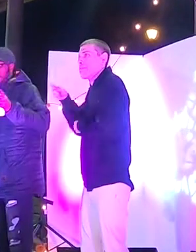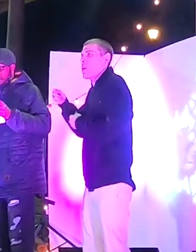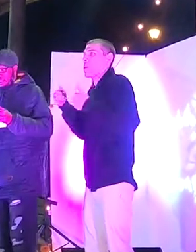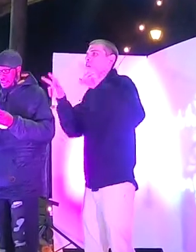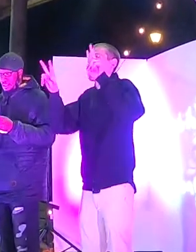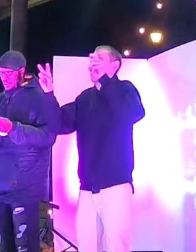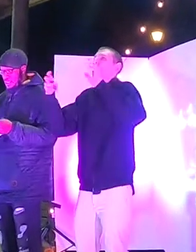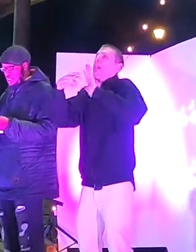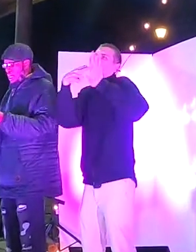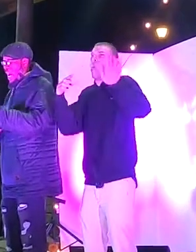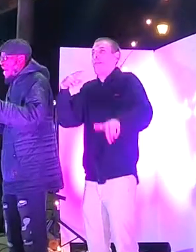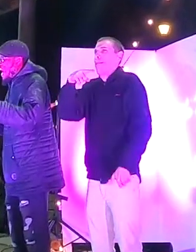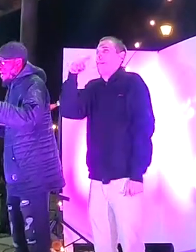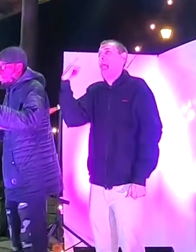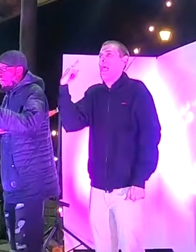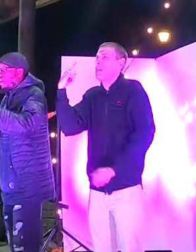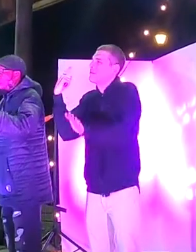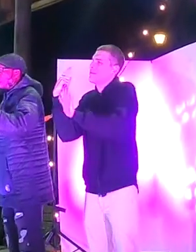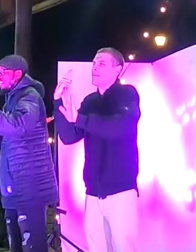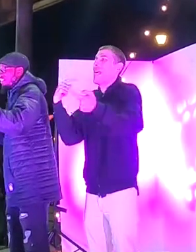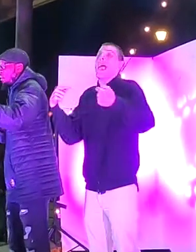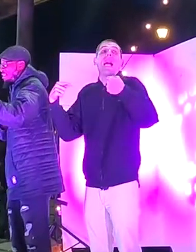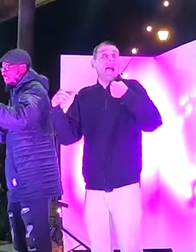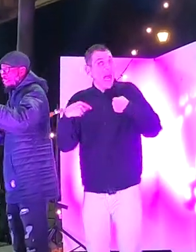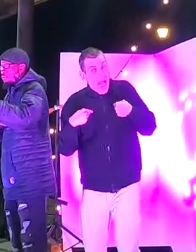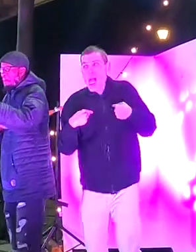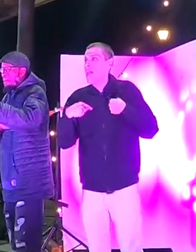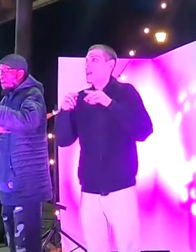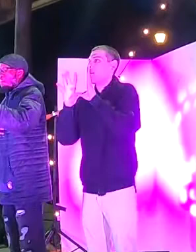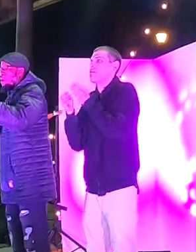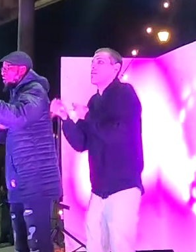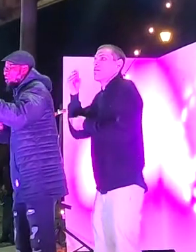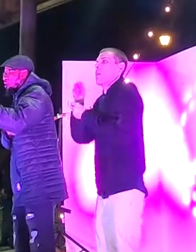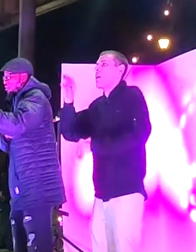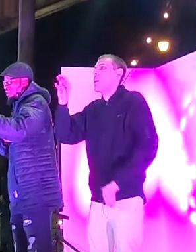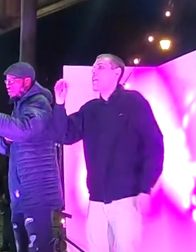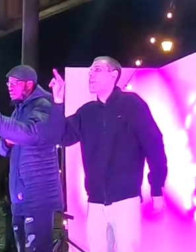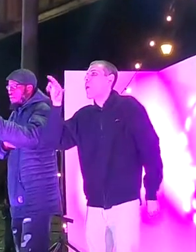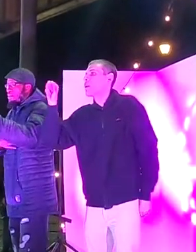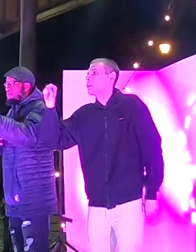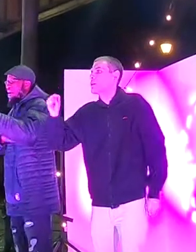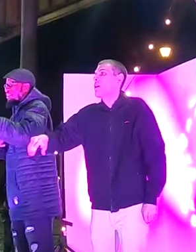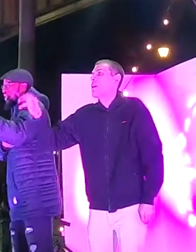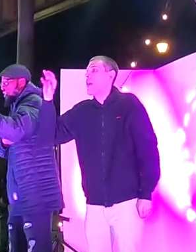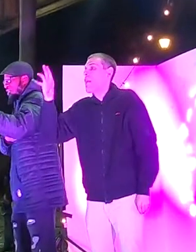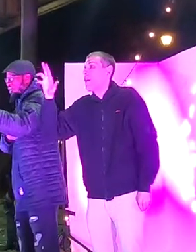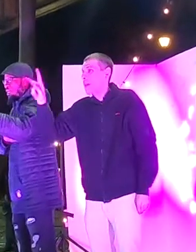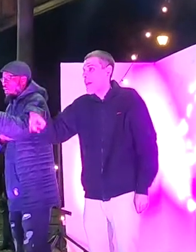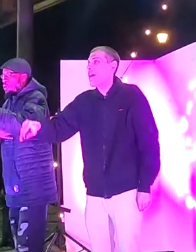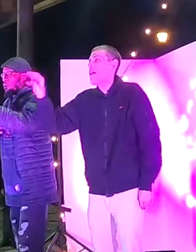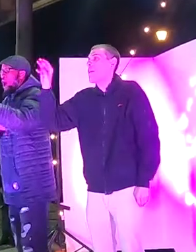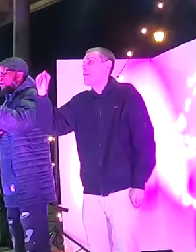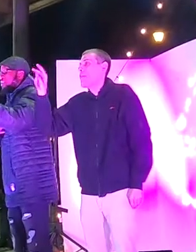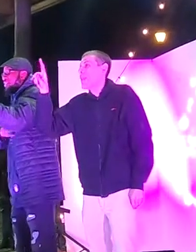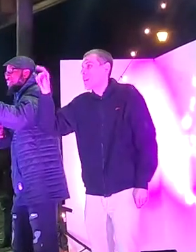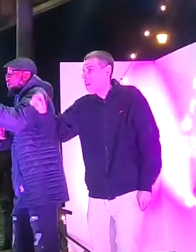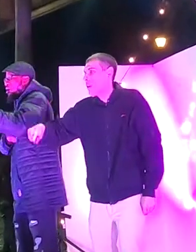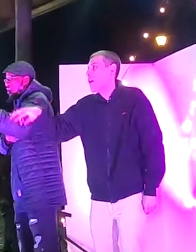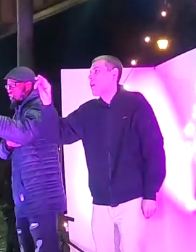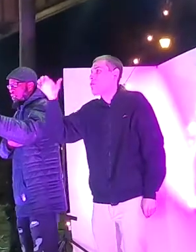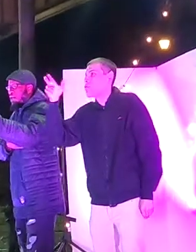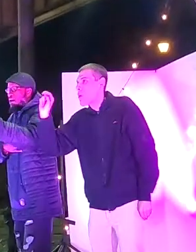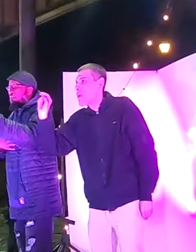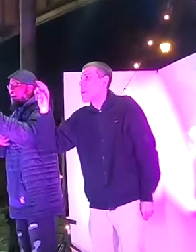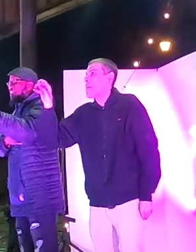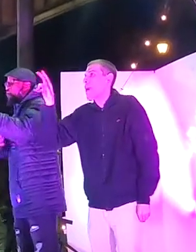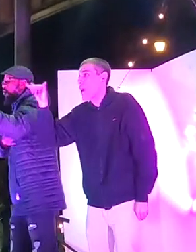black. I am Marcus Garvey, Martin Luther, Mandela, Robert Nesta